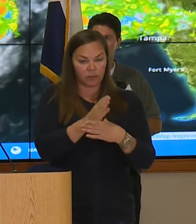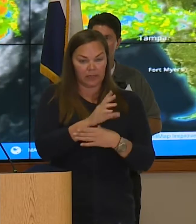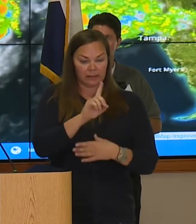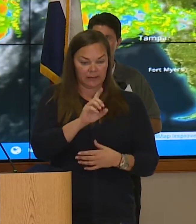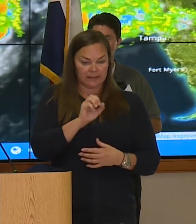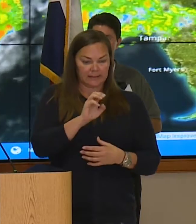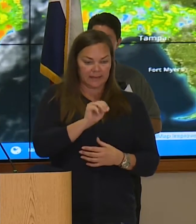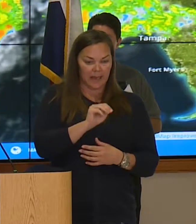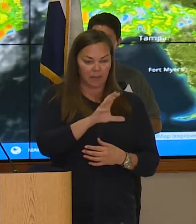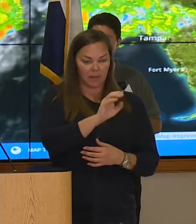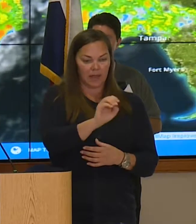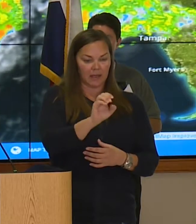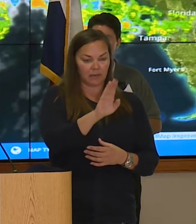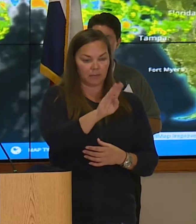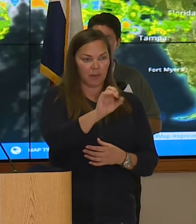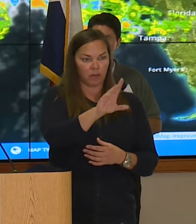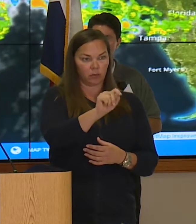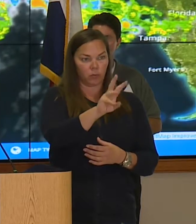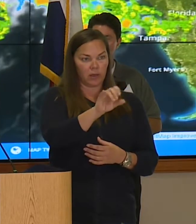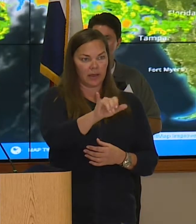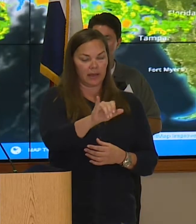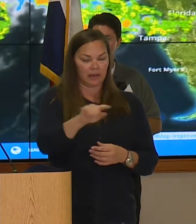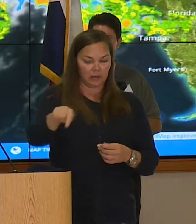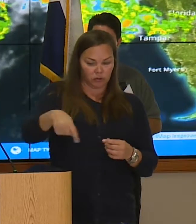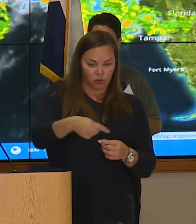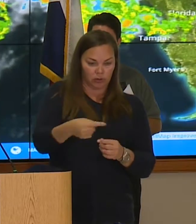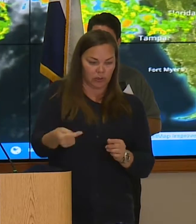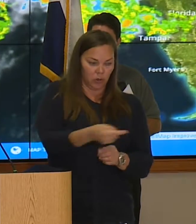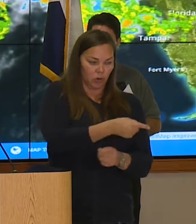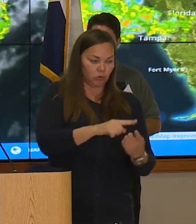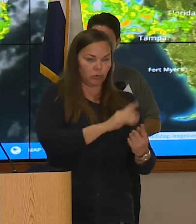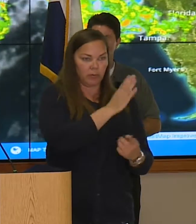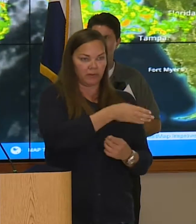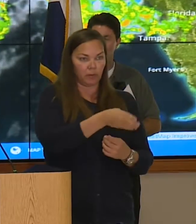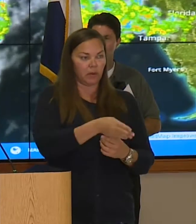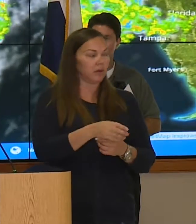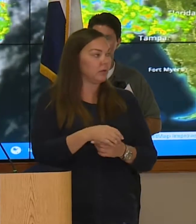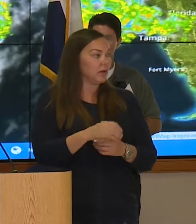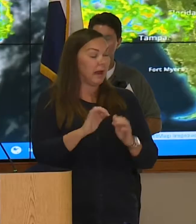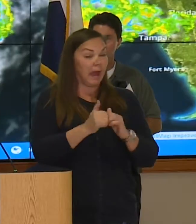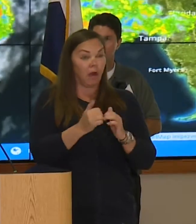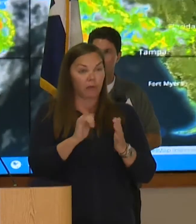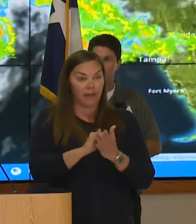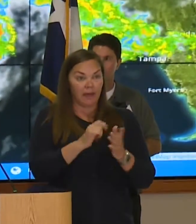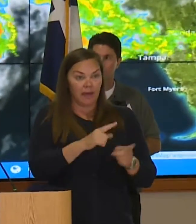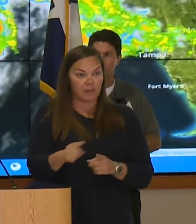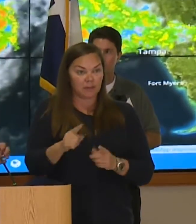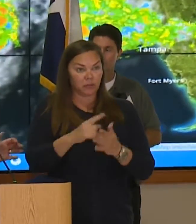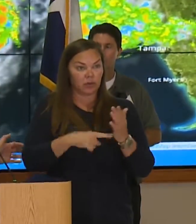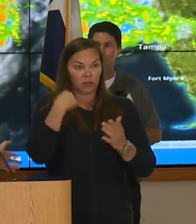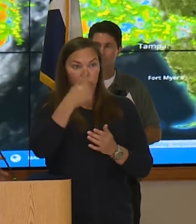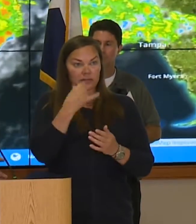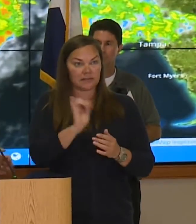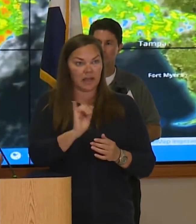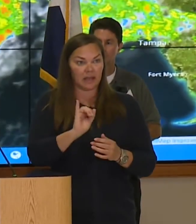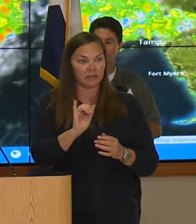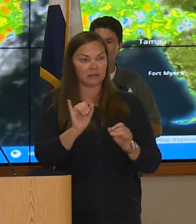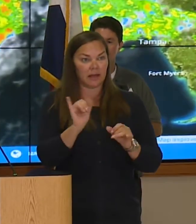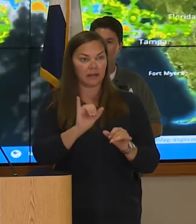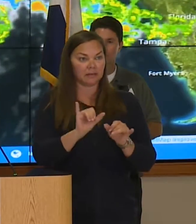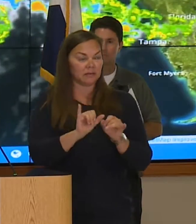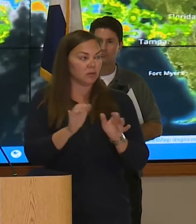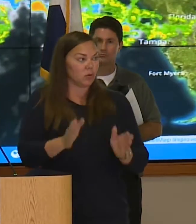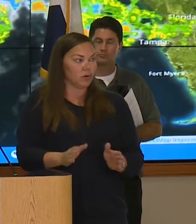Beltway and head down to Buffalo Bayou. Now, what that looks like and how that happens, as the Corps was